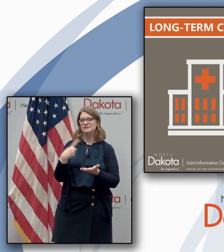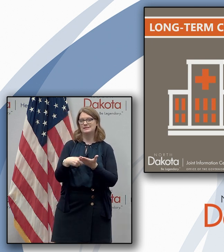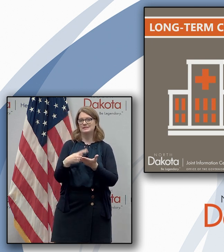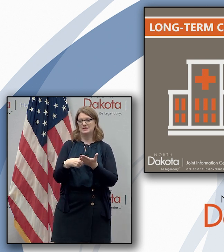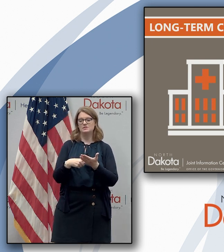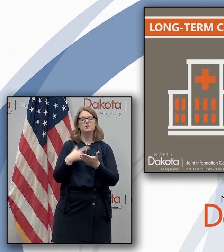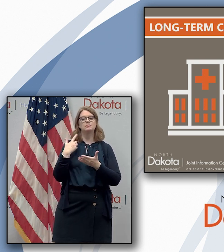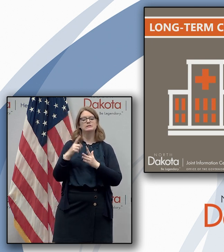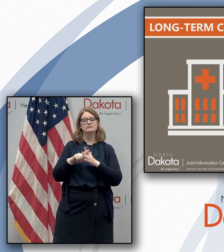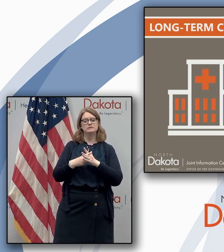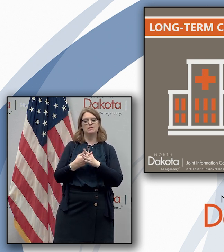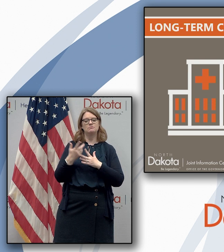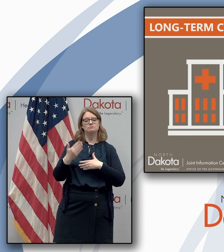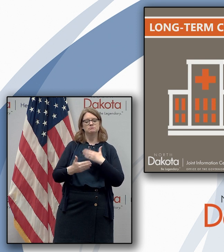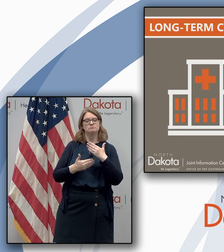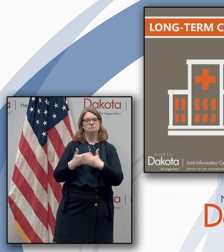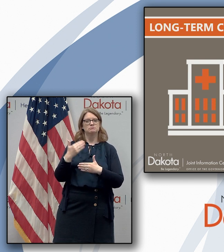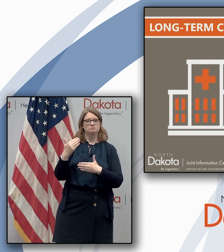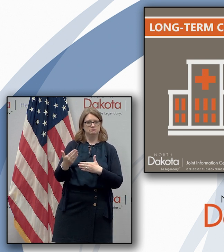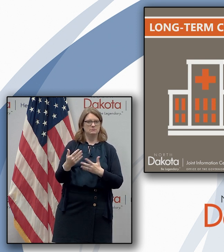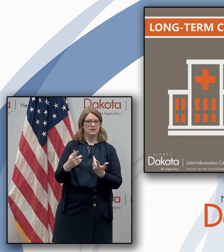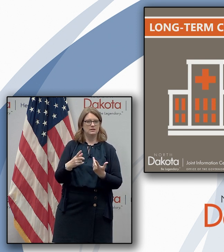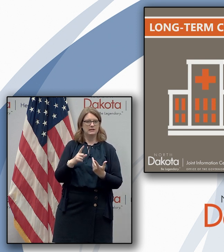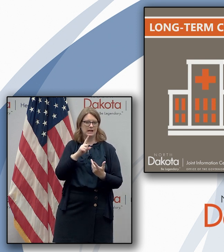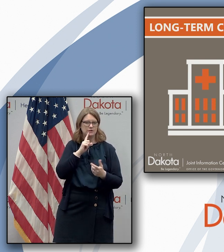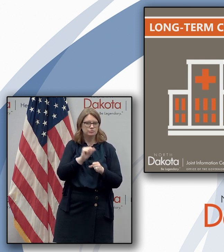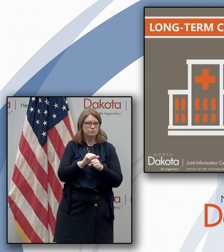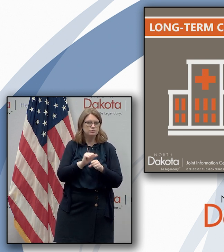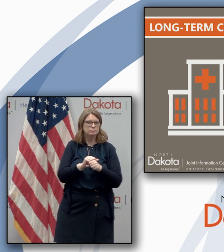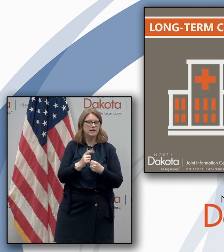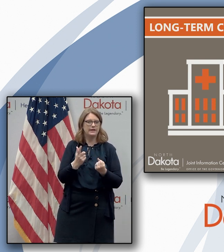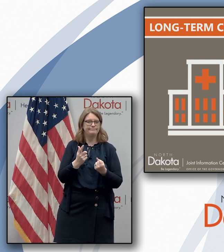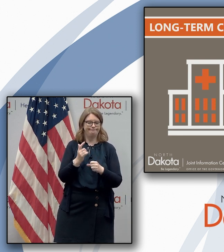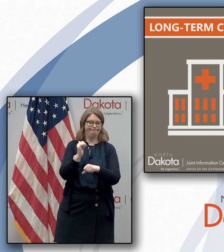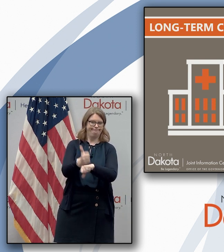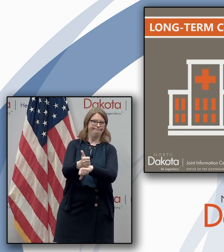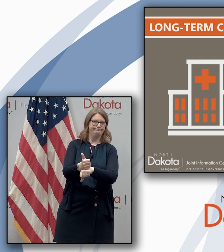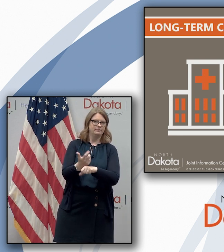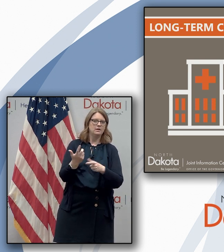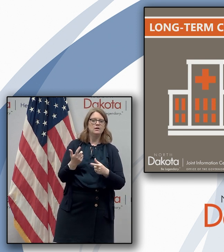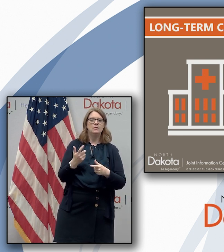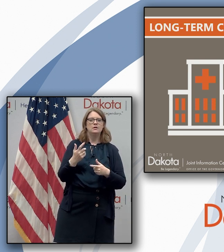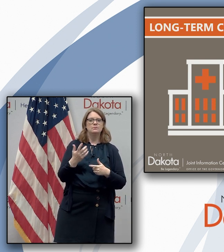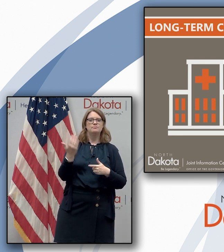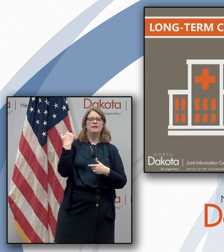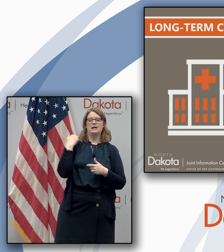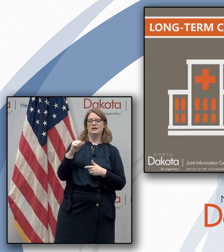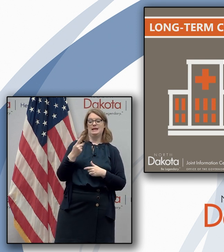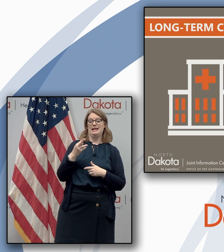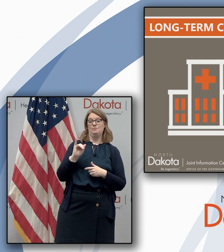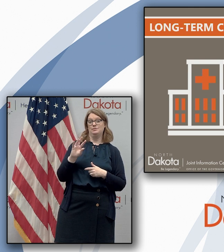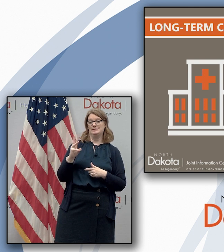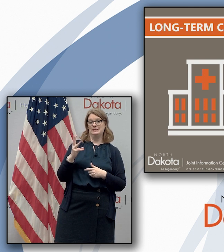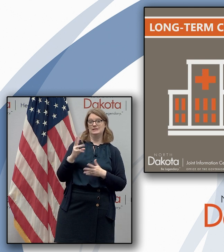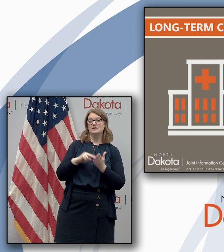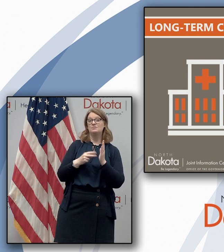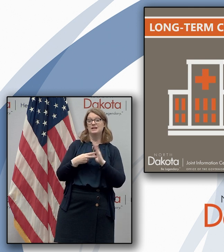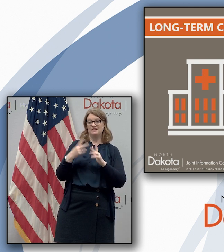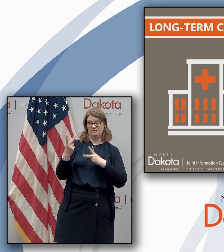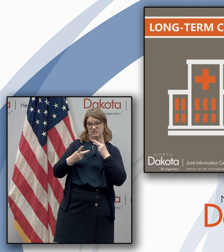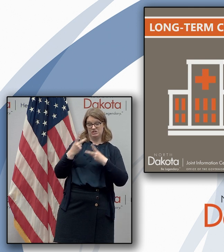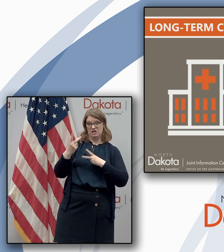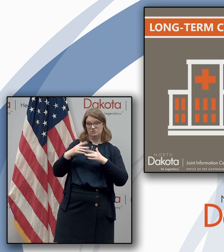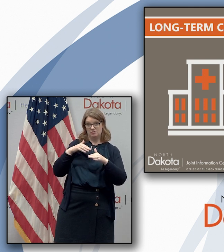direction, and this formalizes that again in this modification, because in that executive order back on April 6th, we had suspended